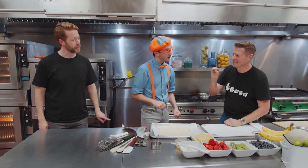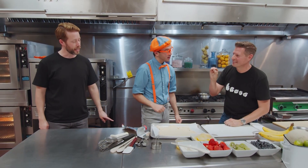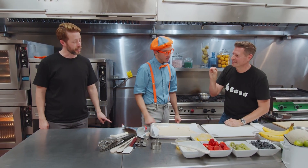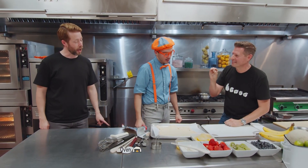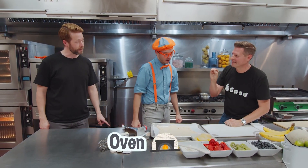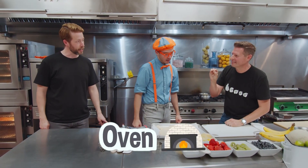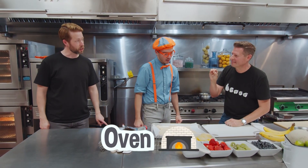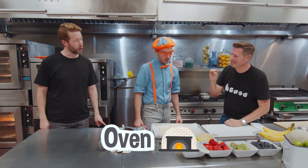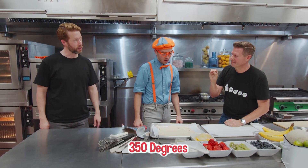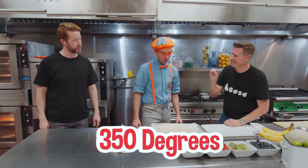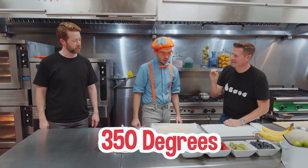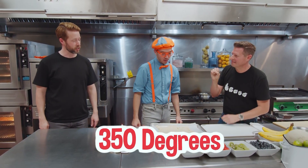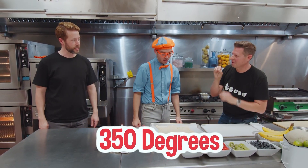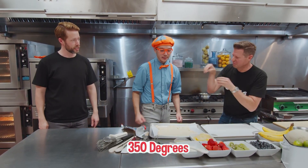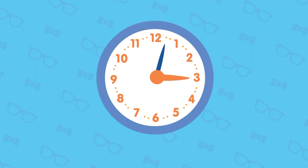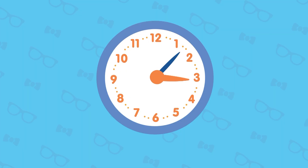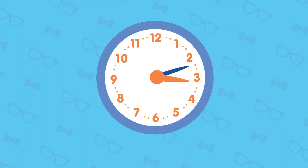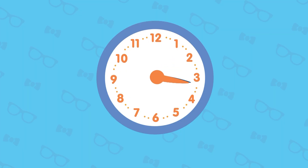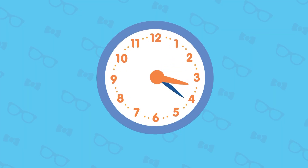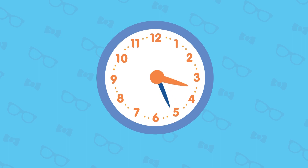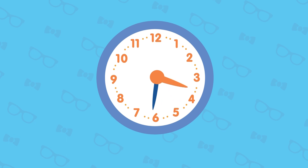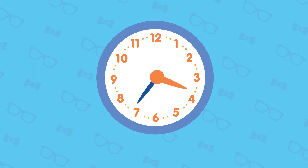it in the oven at 350 degrees.